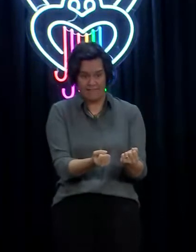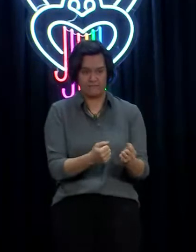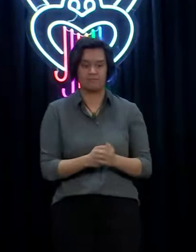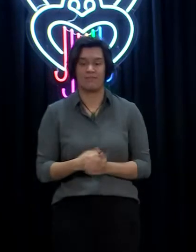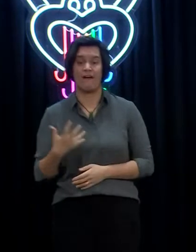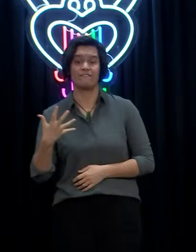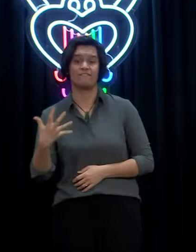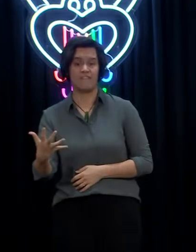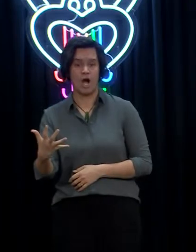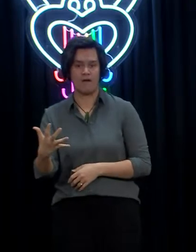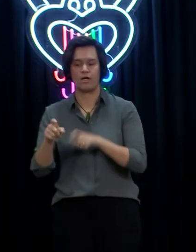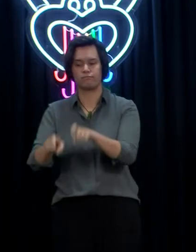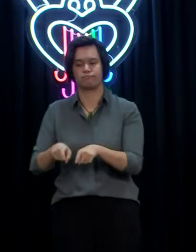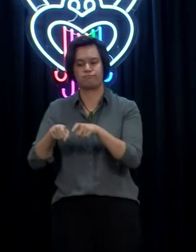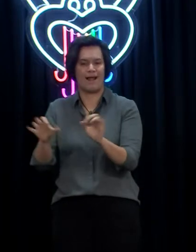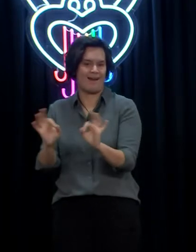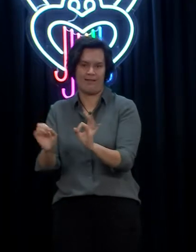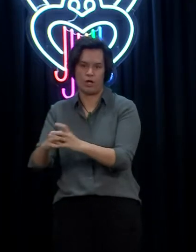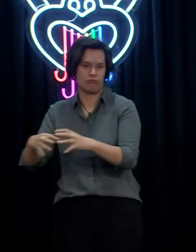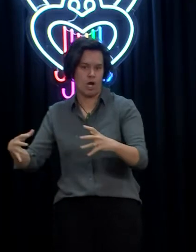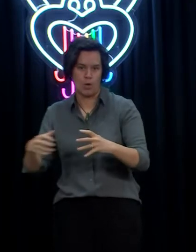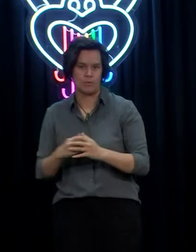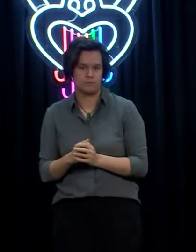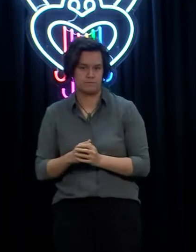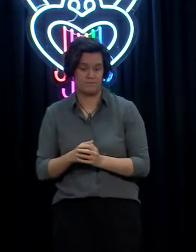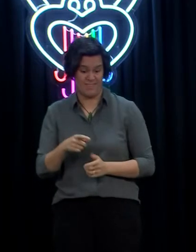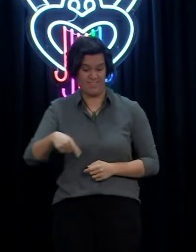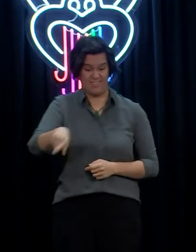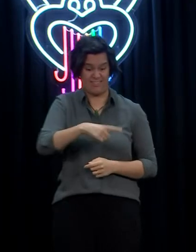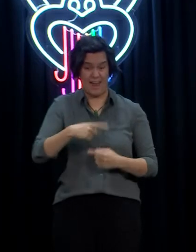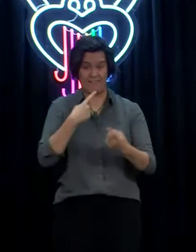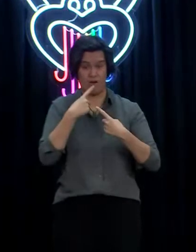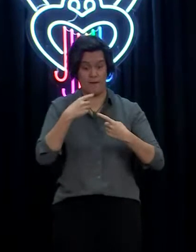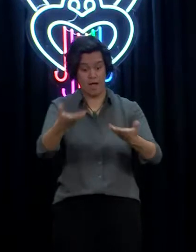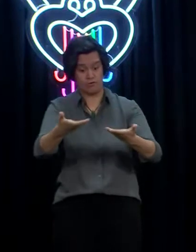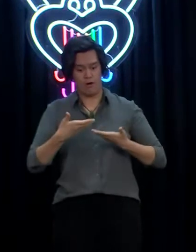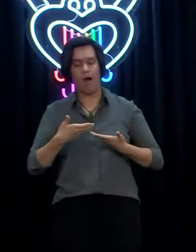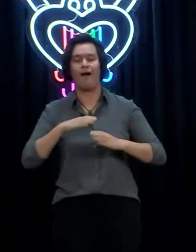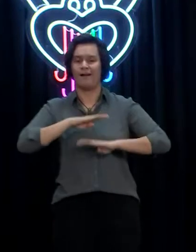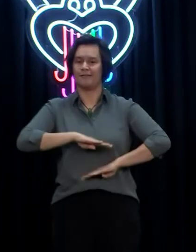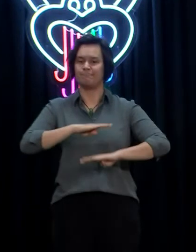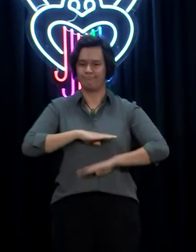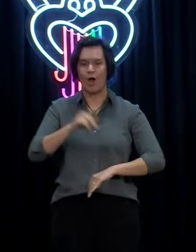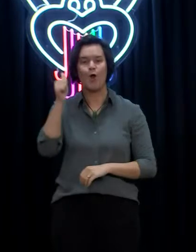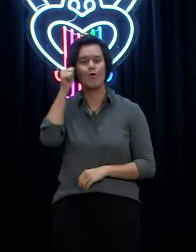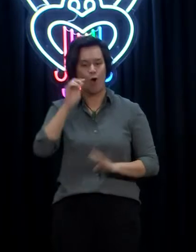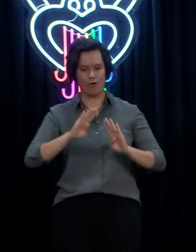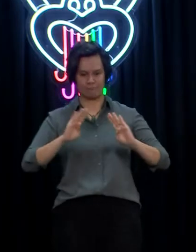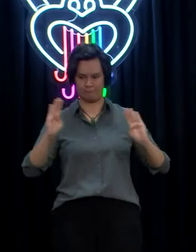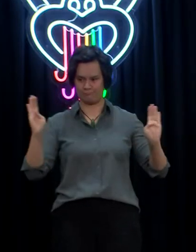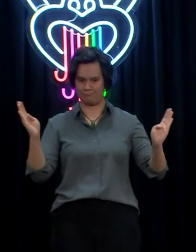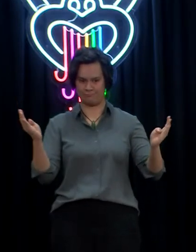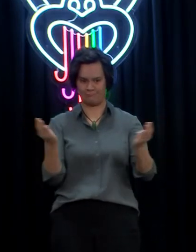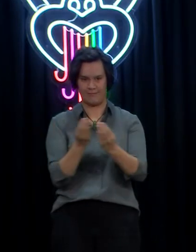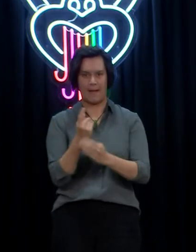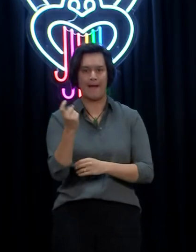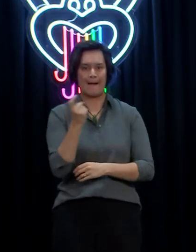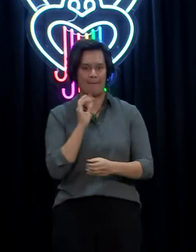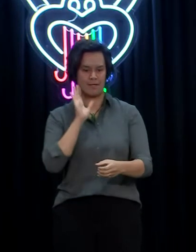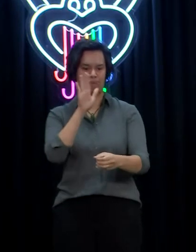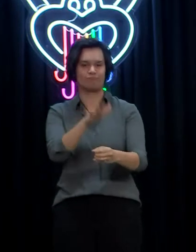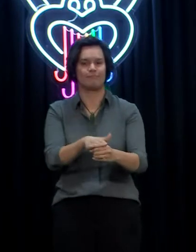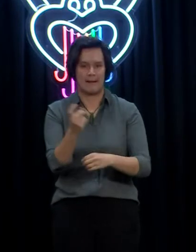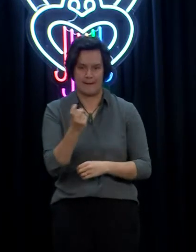us is that we are closing in around this outbreak and that we can be cautiously optimistic about the containment of